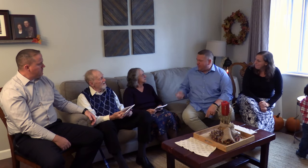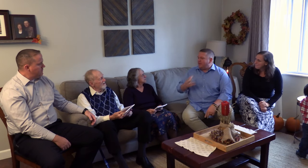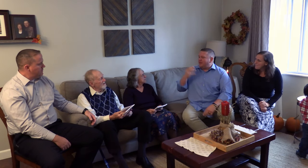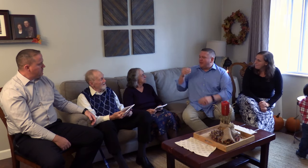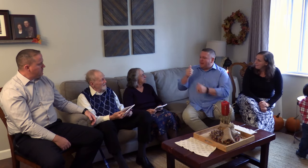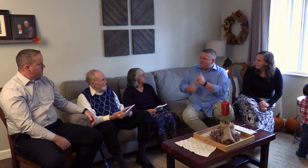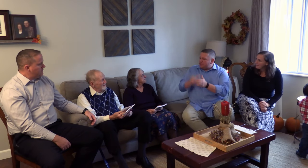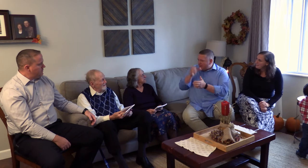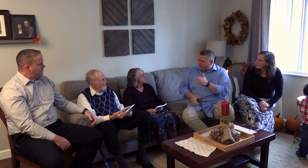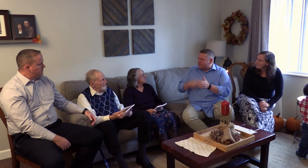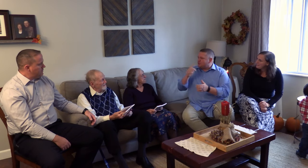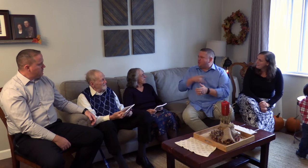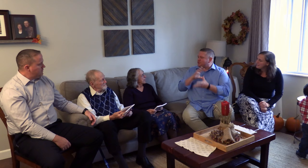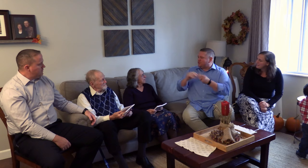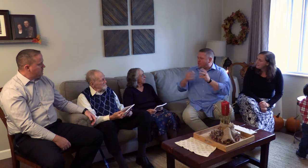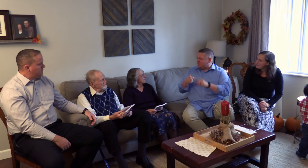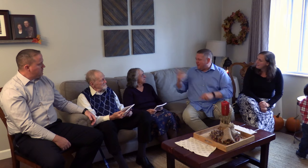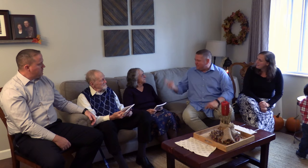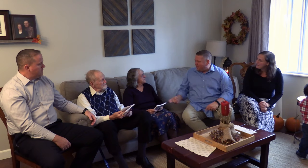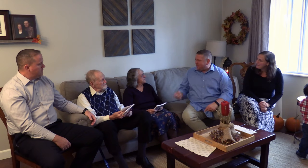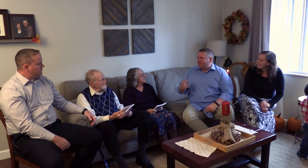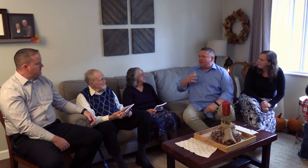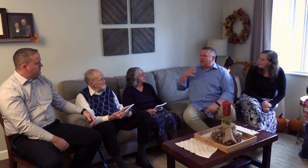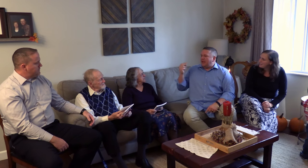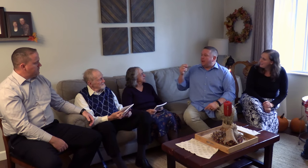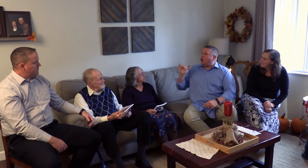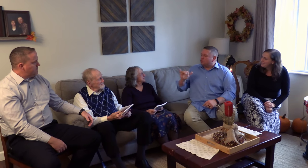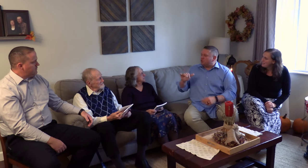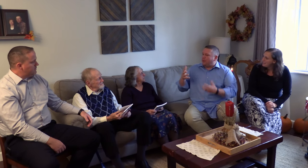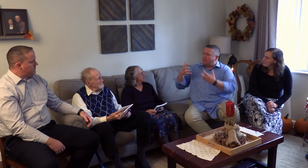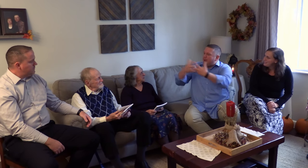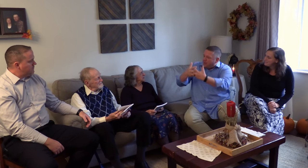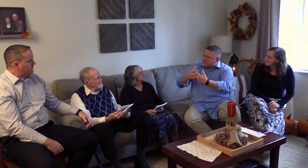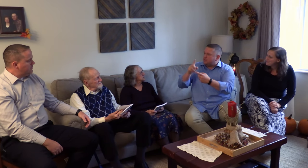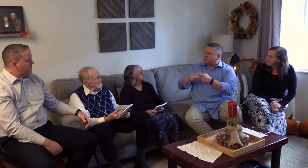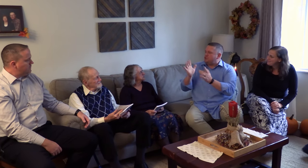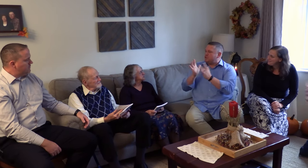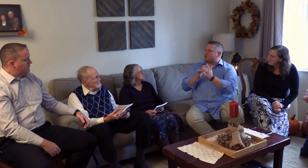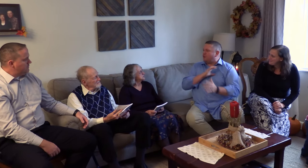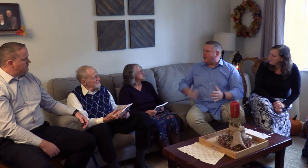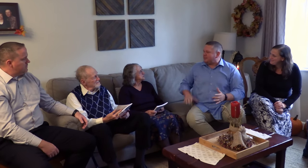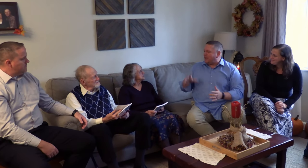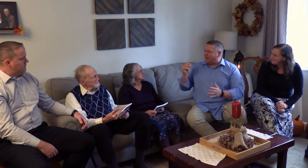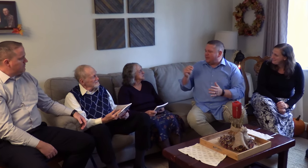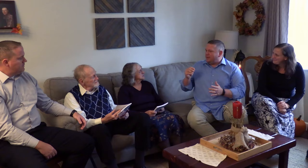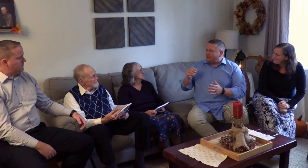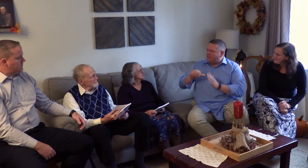and every chapter tells personal stories about you both and also it marries it to jesus christ and the